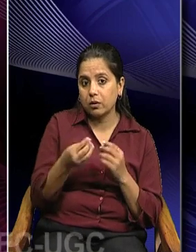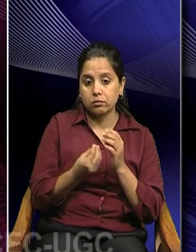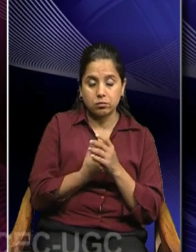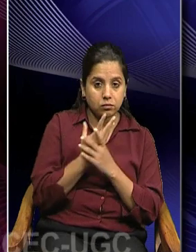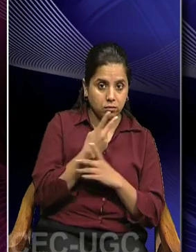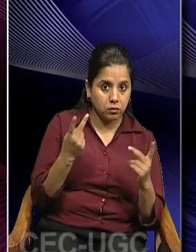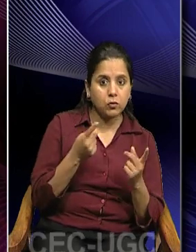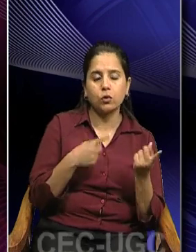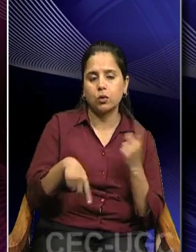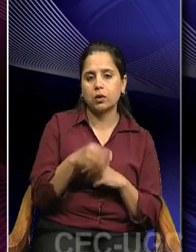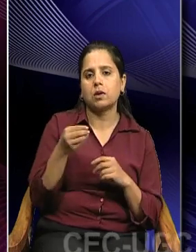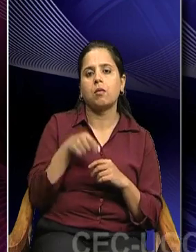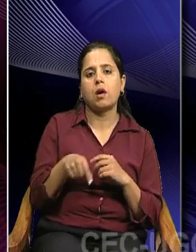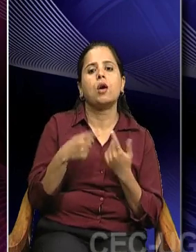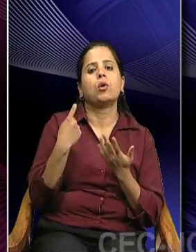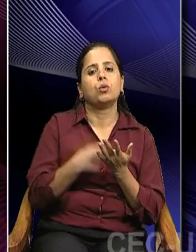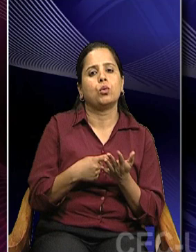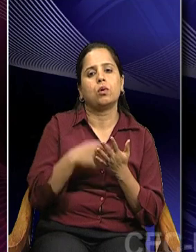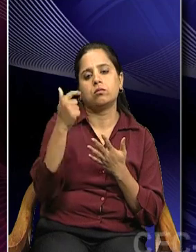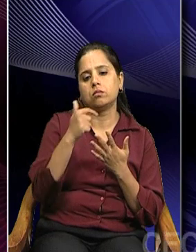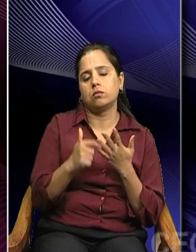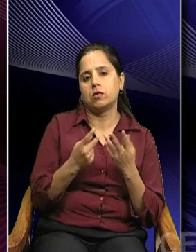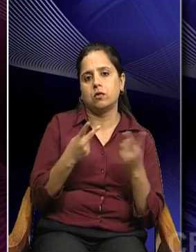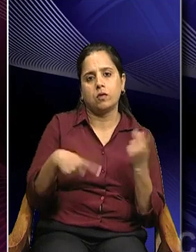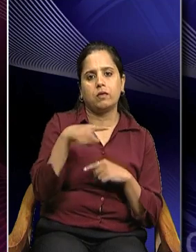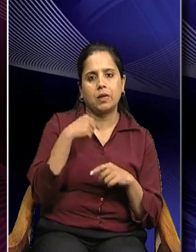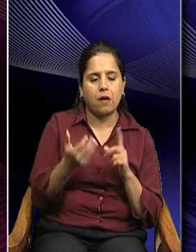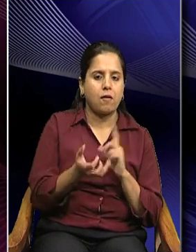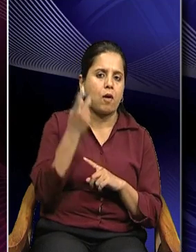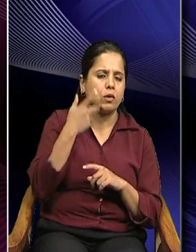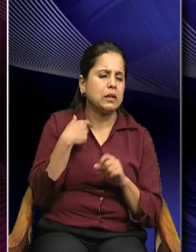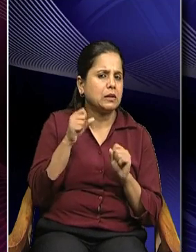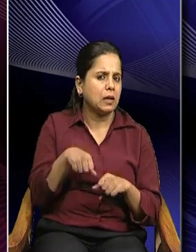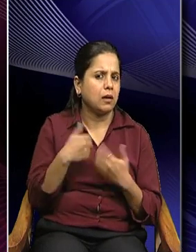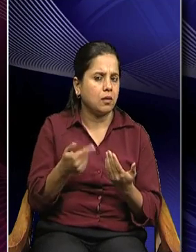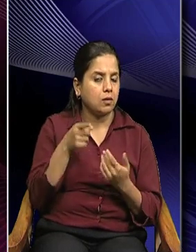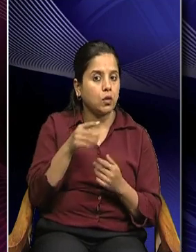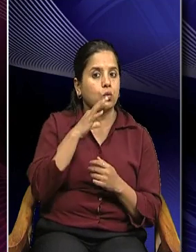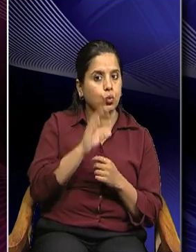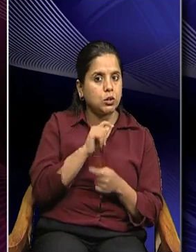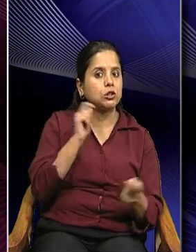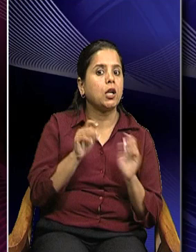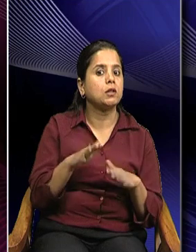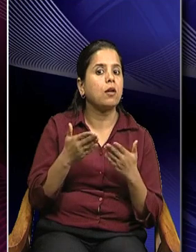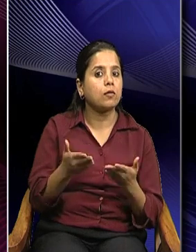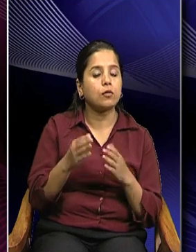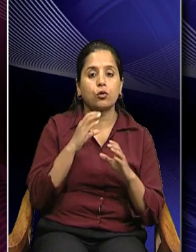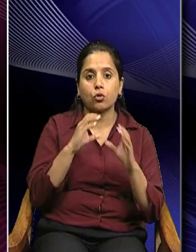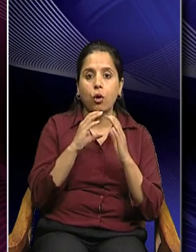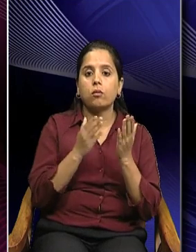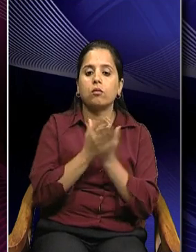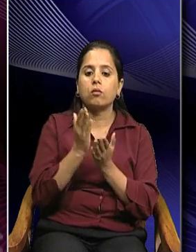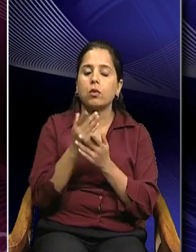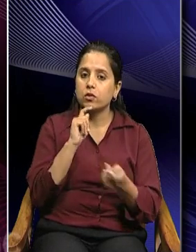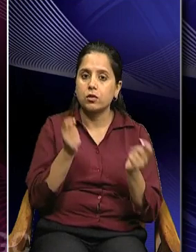evolutions, these are the parameters on the basis of which we can find that yes, this actually changed. So communication pattern